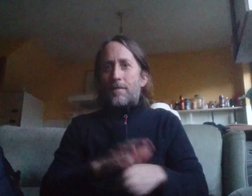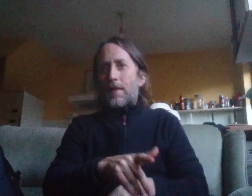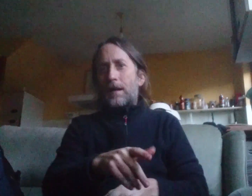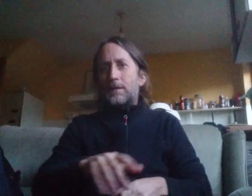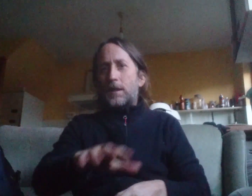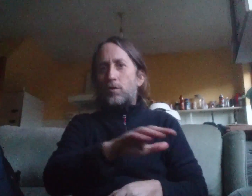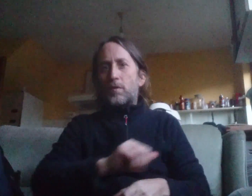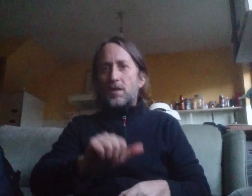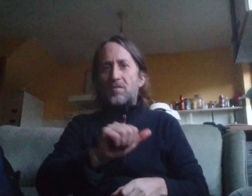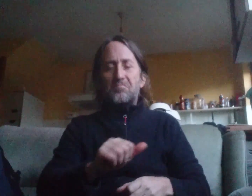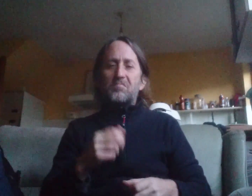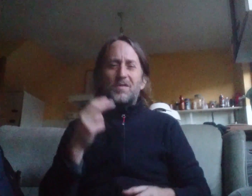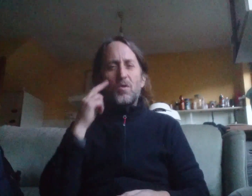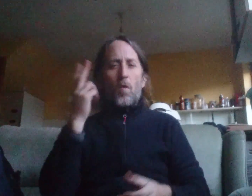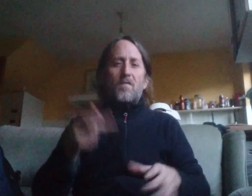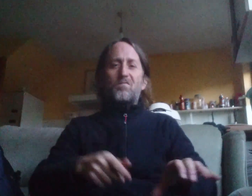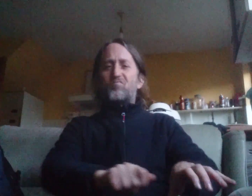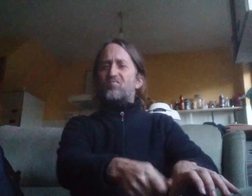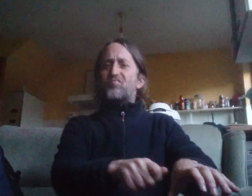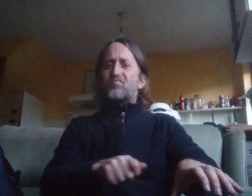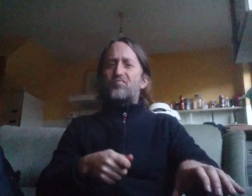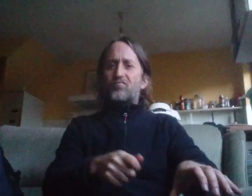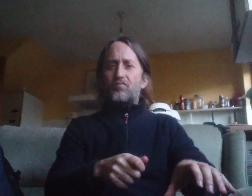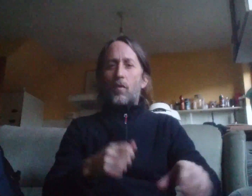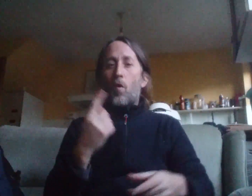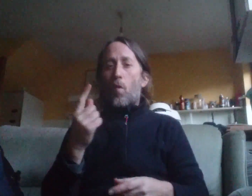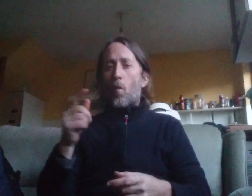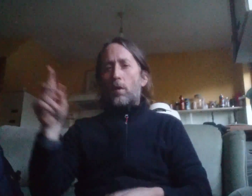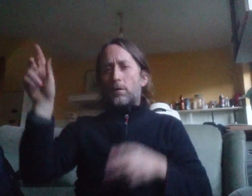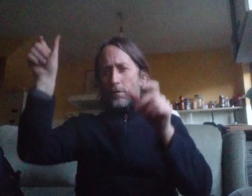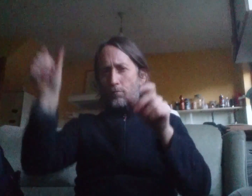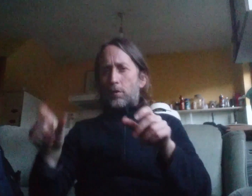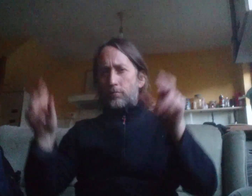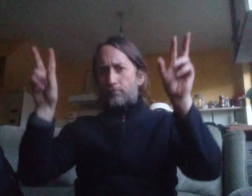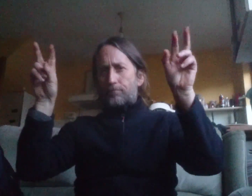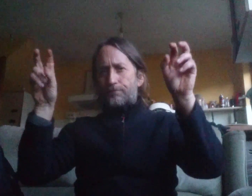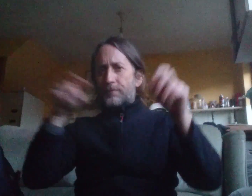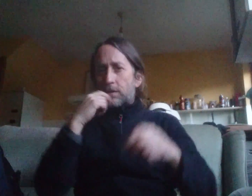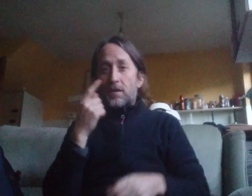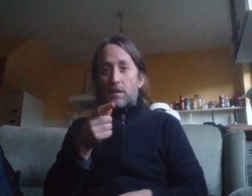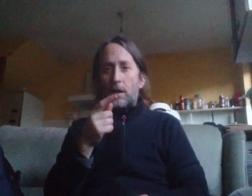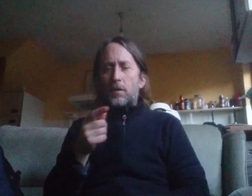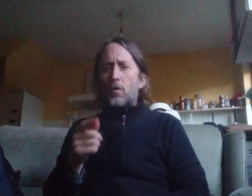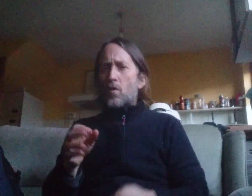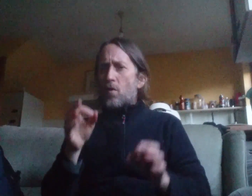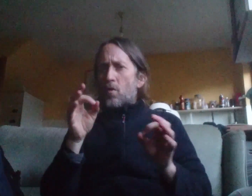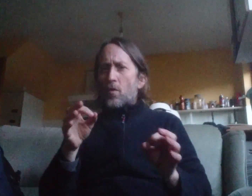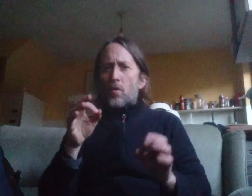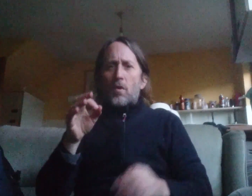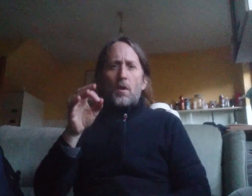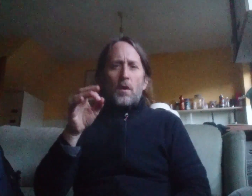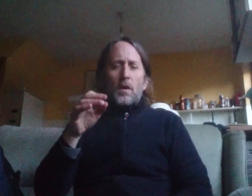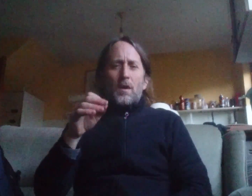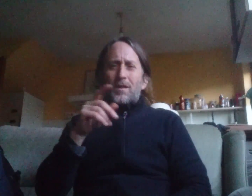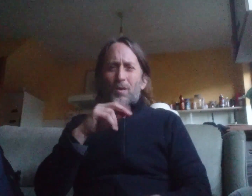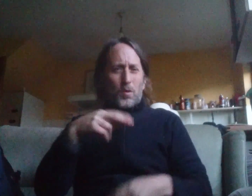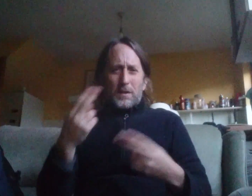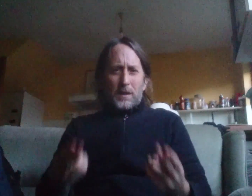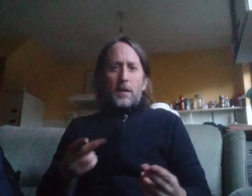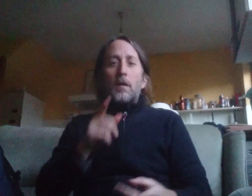In the words of Vittorio Gregotti, such extravagant futility typifies the realm of